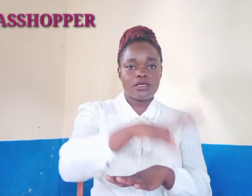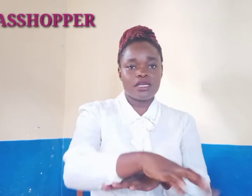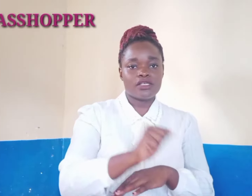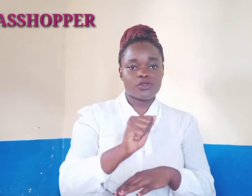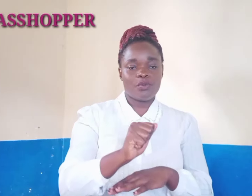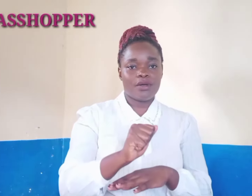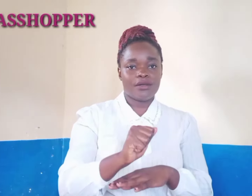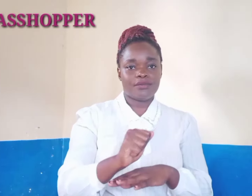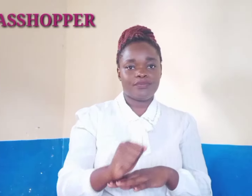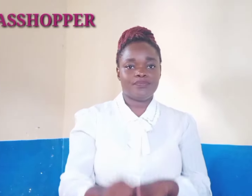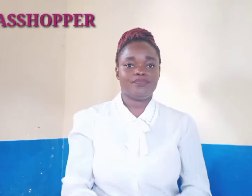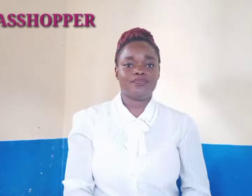grasshopper.